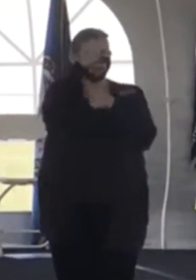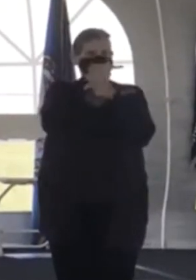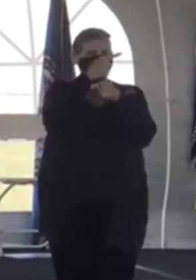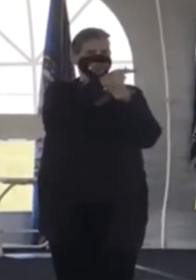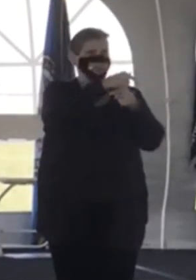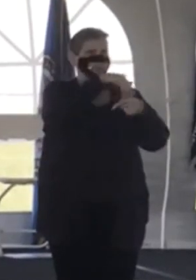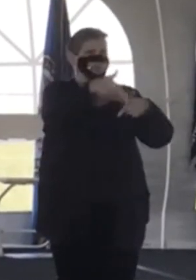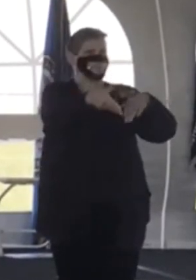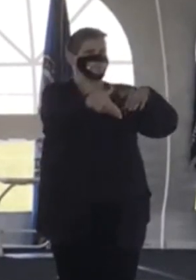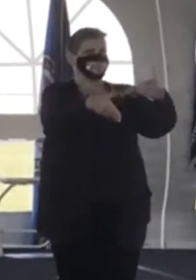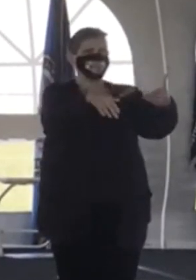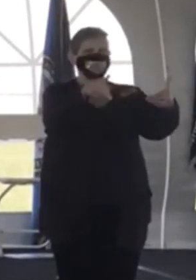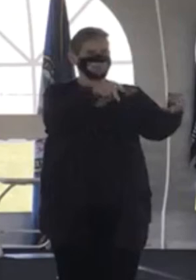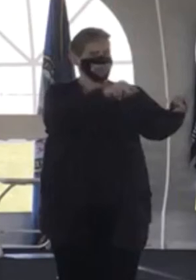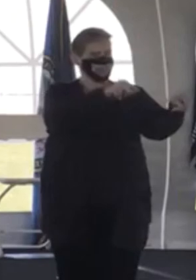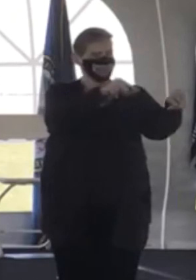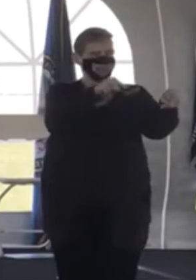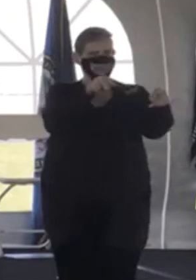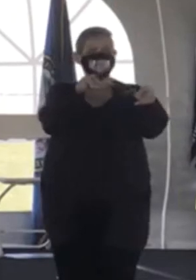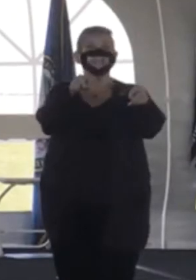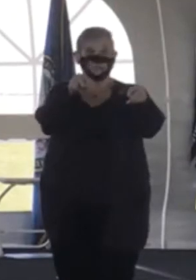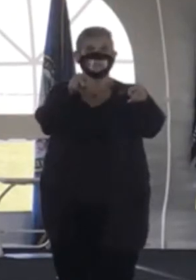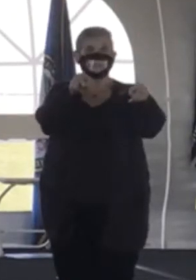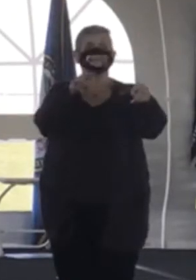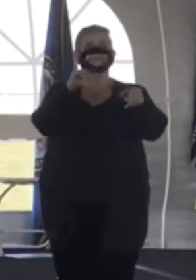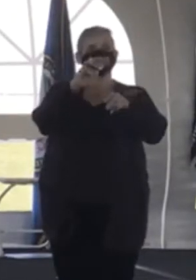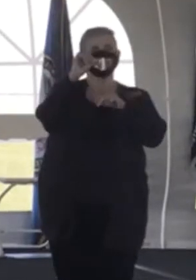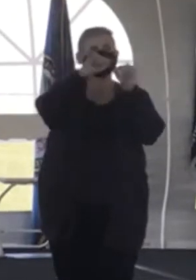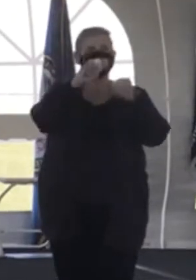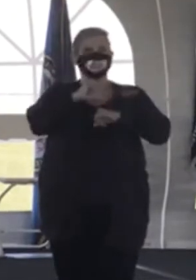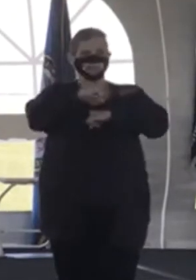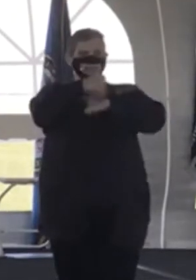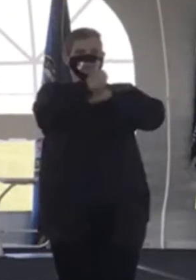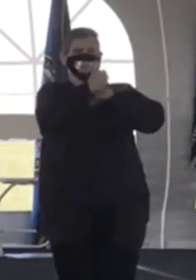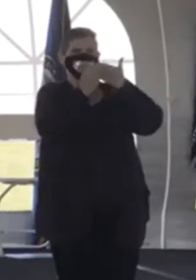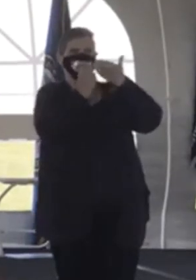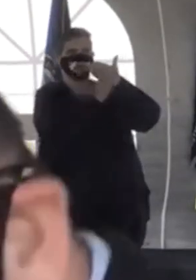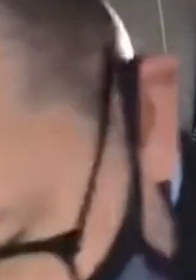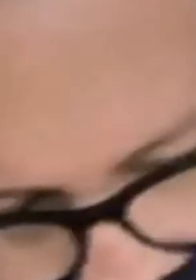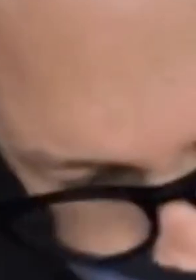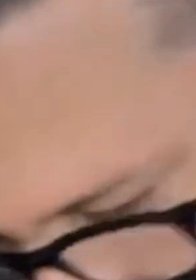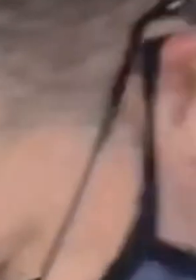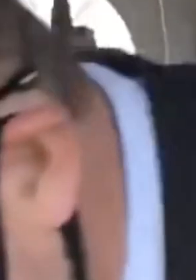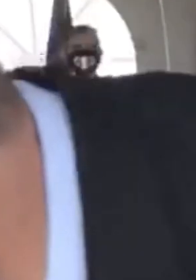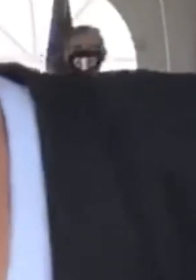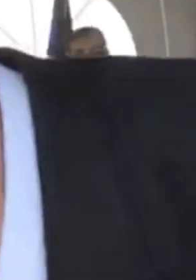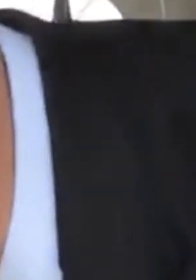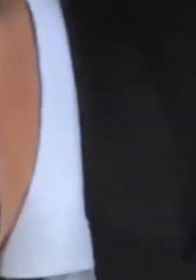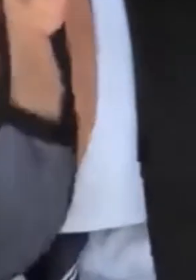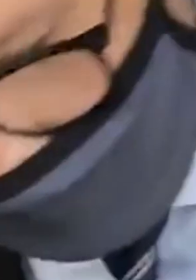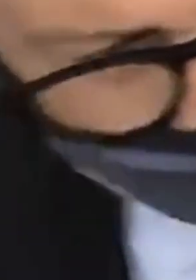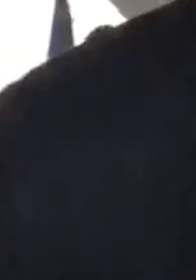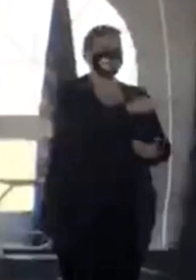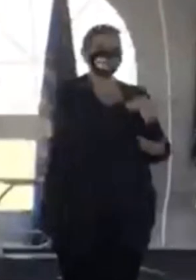battle. And the inscription on that statue says, "Not for themselves, but for their